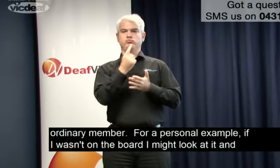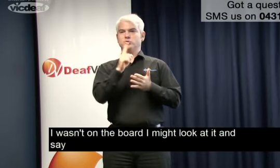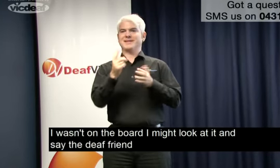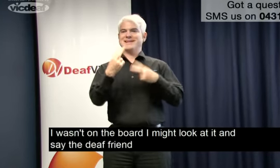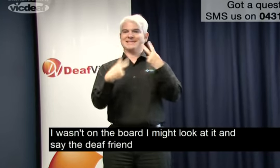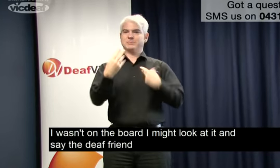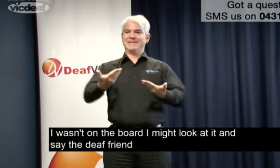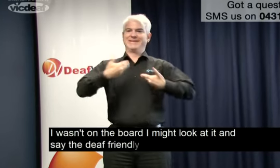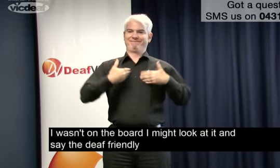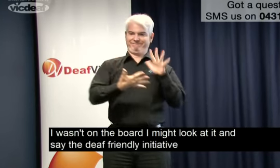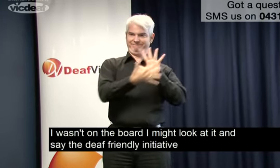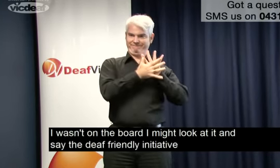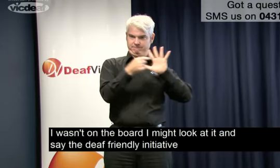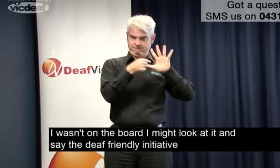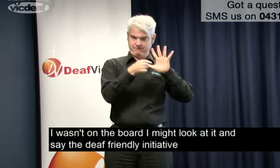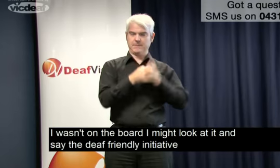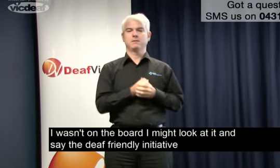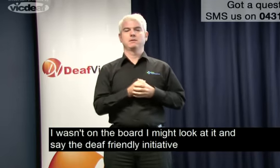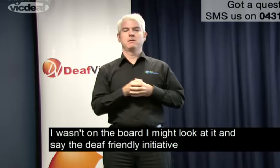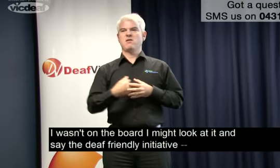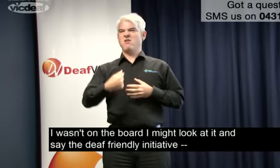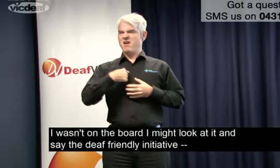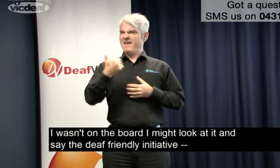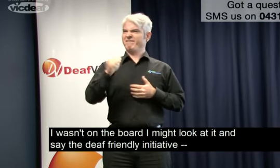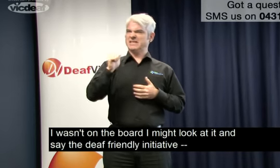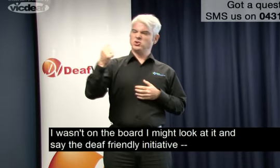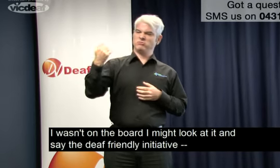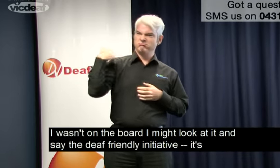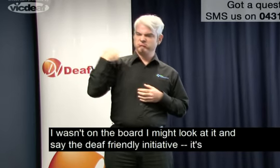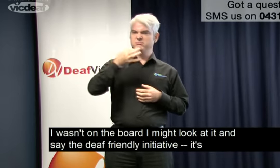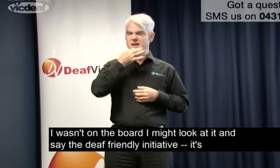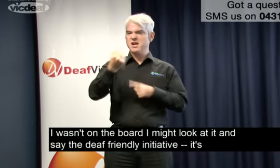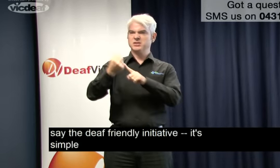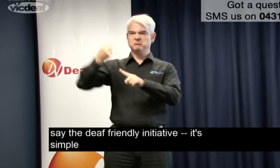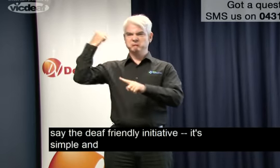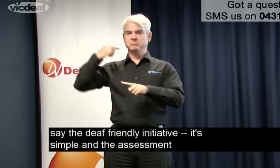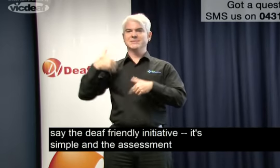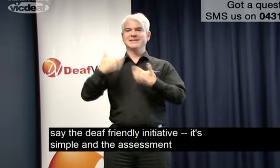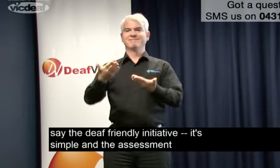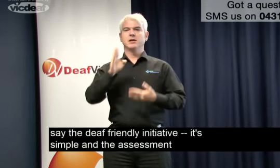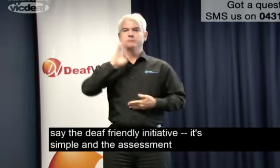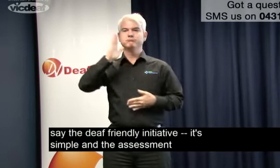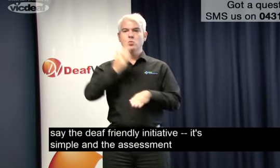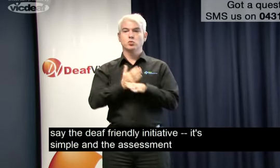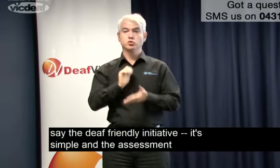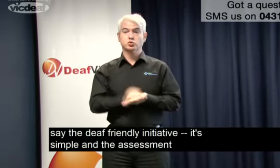right? And that's all. And the assessment gives us that symbol. And previously I've been asked